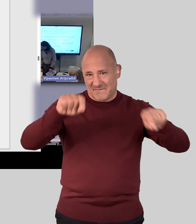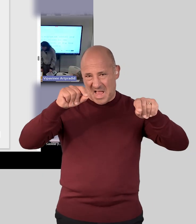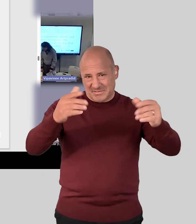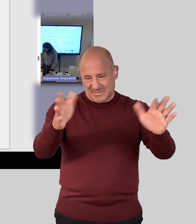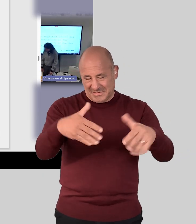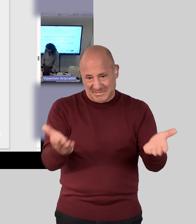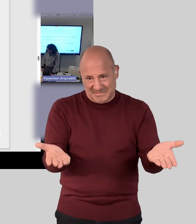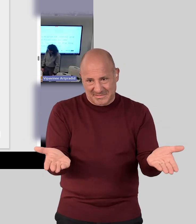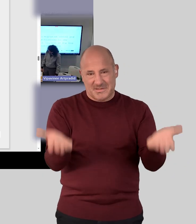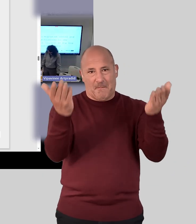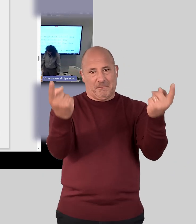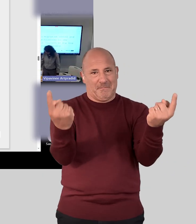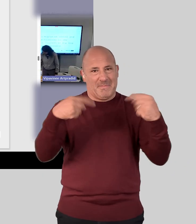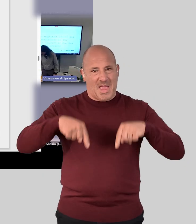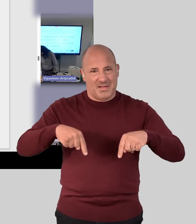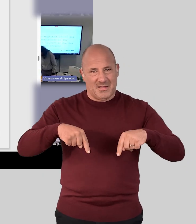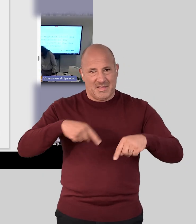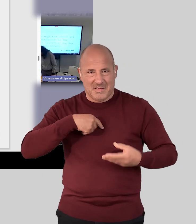escaping me.